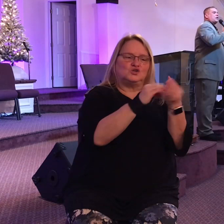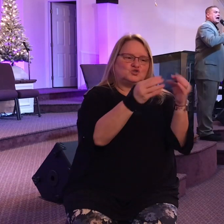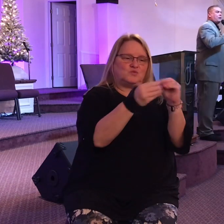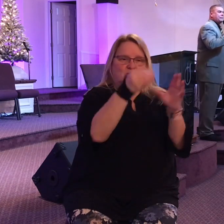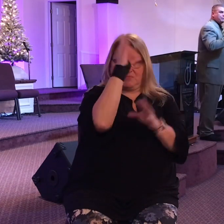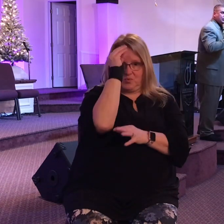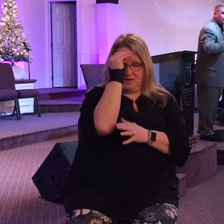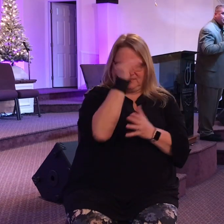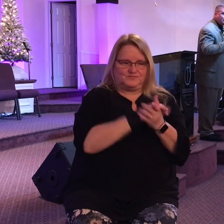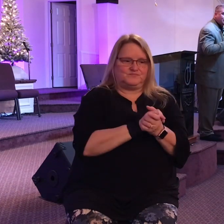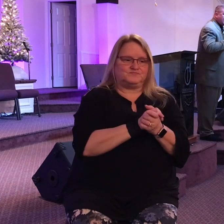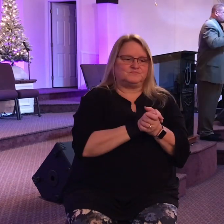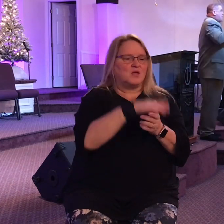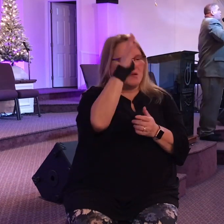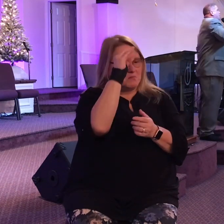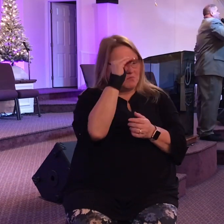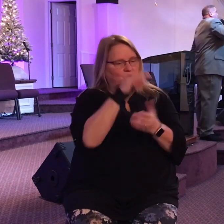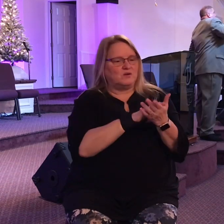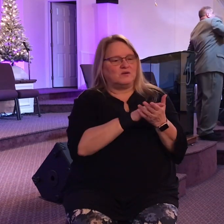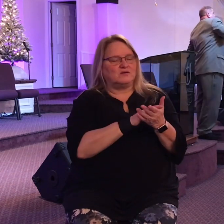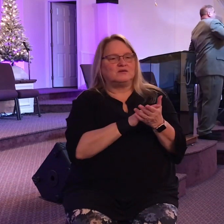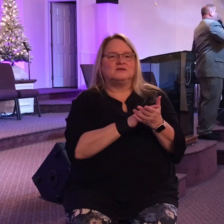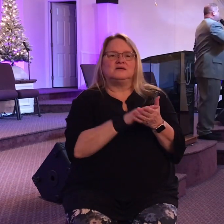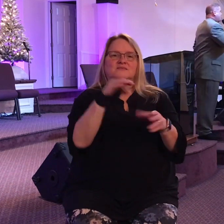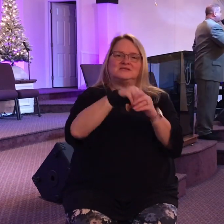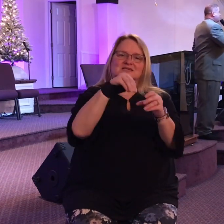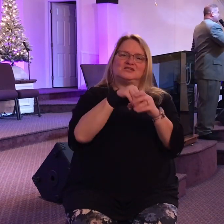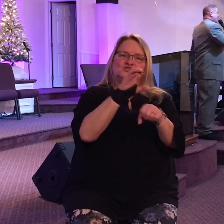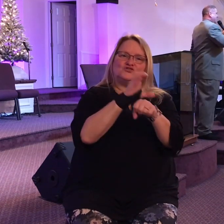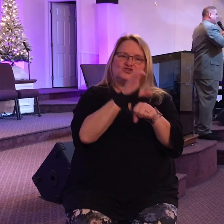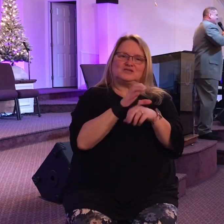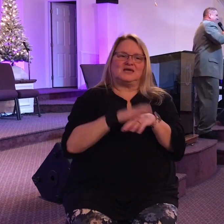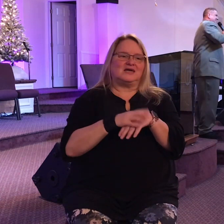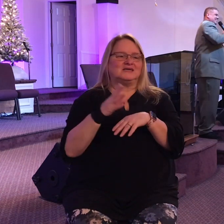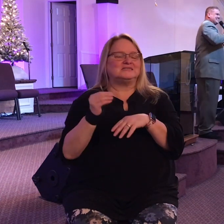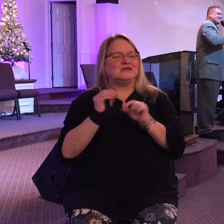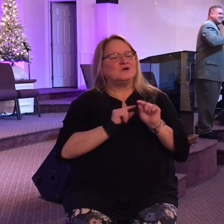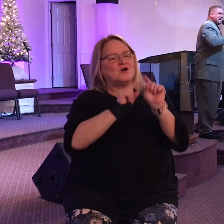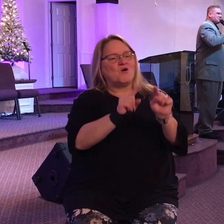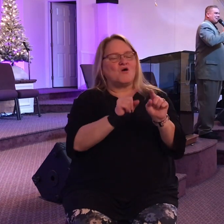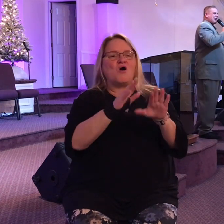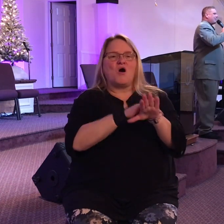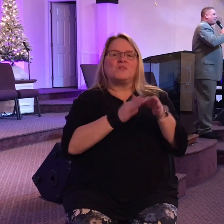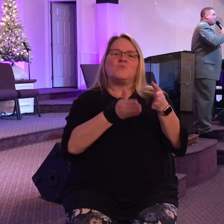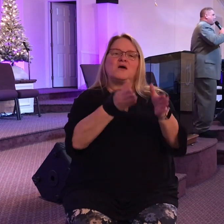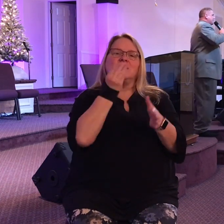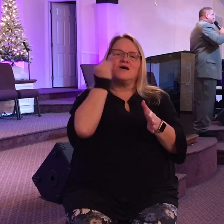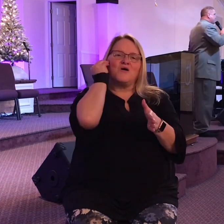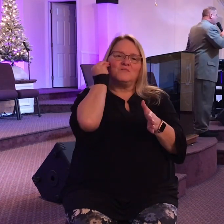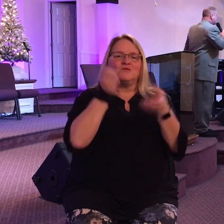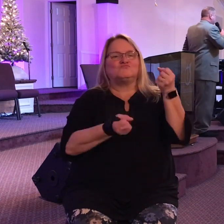decided this morning I want to be a preacher. His mama welled up with pride and stuck her chest out. She says, hallelujah, thank you, Jesus. And she looked back at her